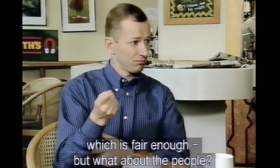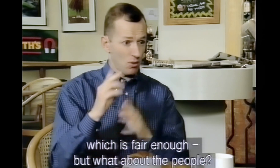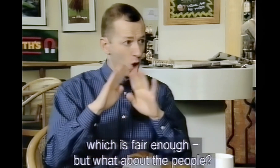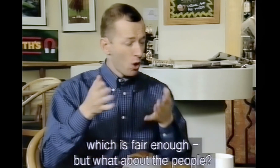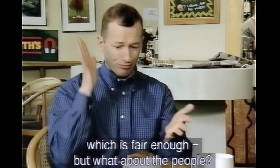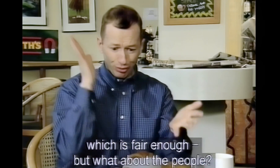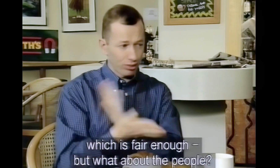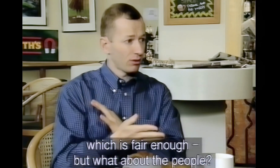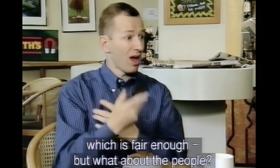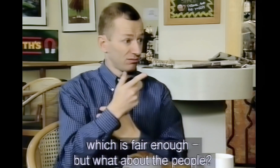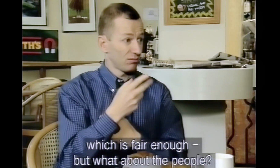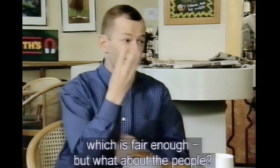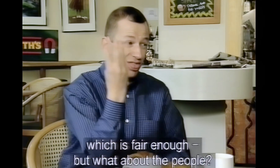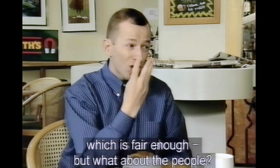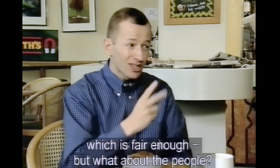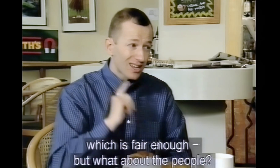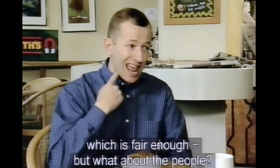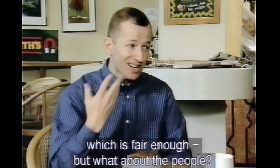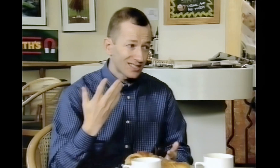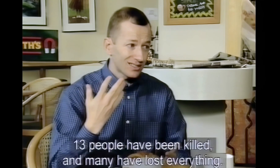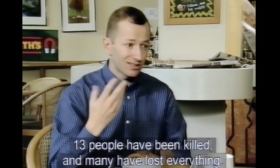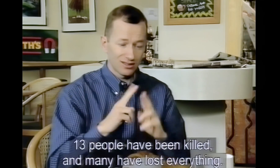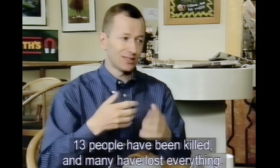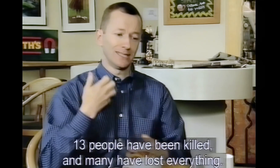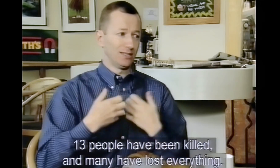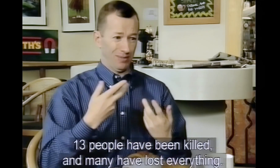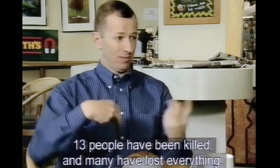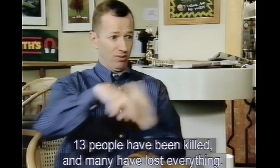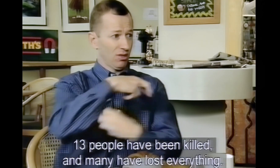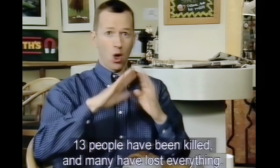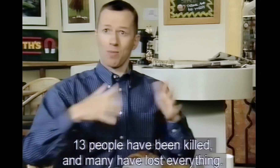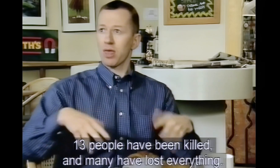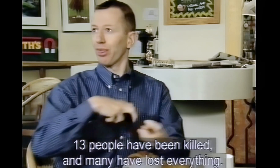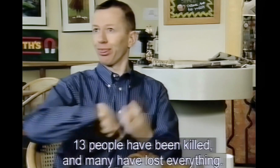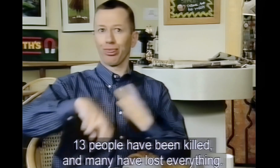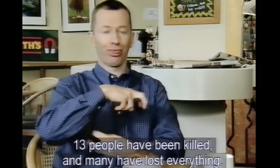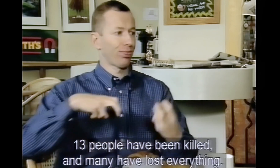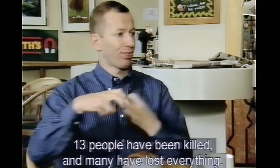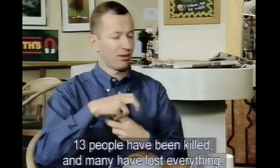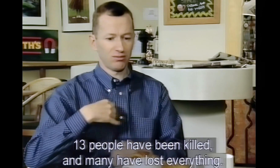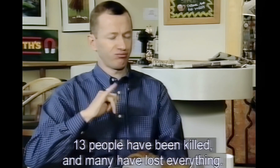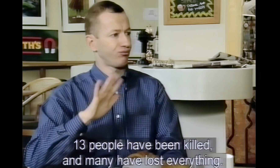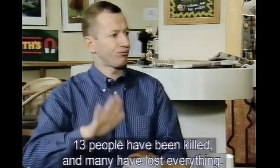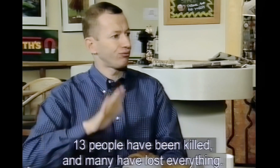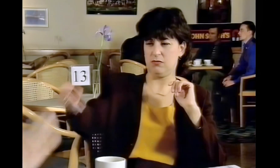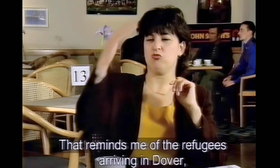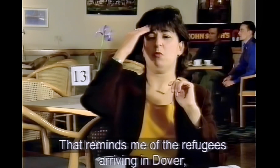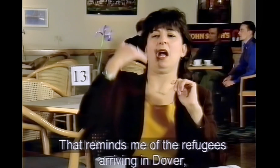people? Some people have lost their homes and 13 people have been killed. There are people who have lost everything. It's tragic.